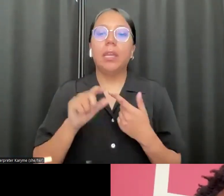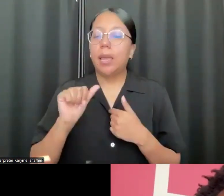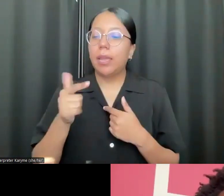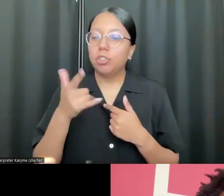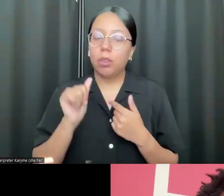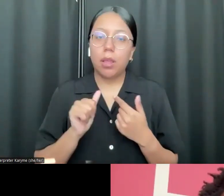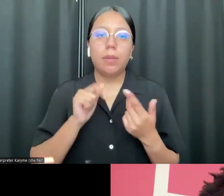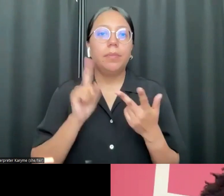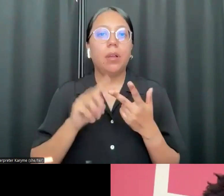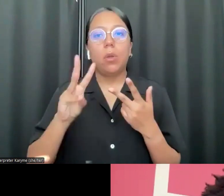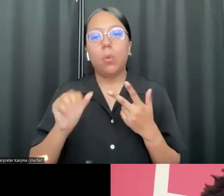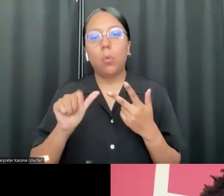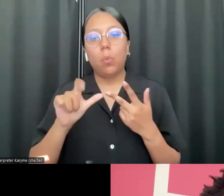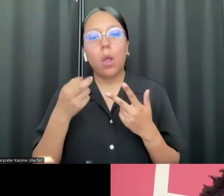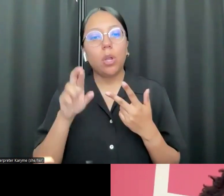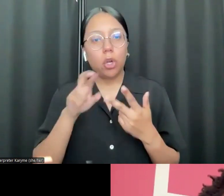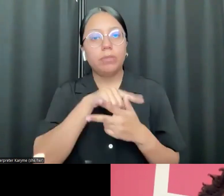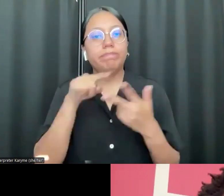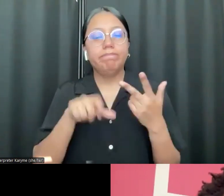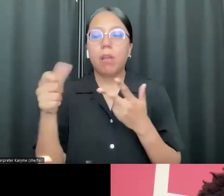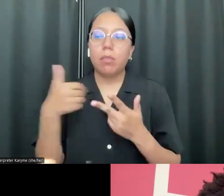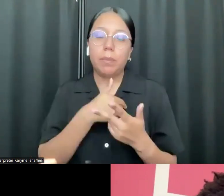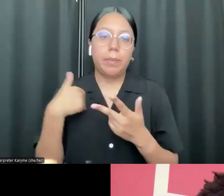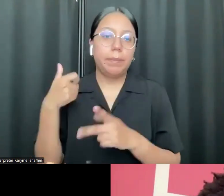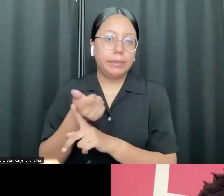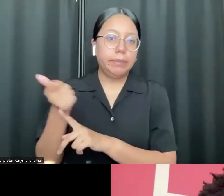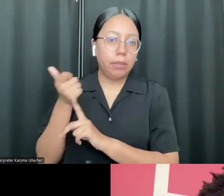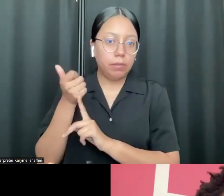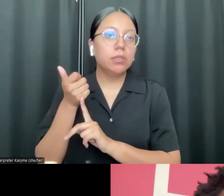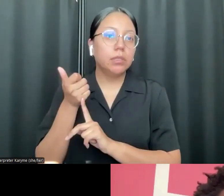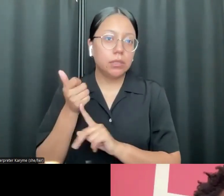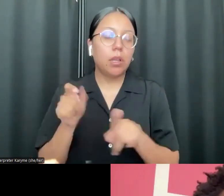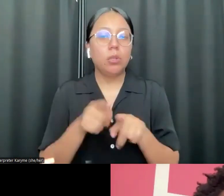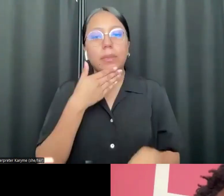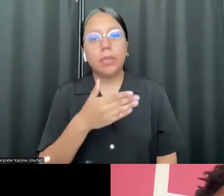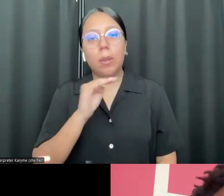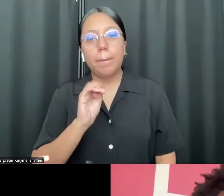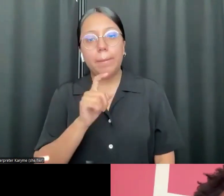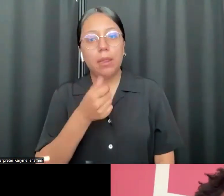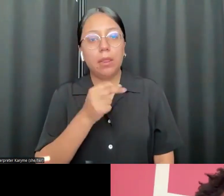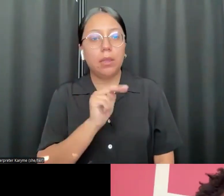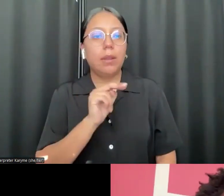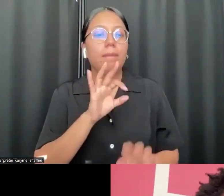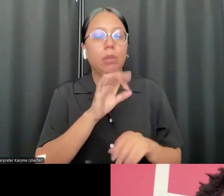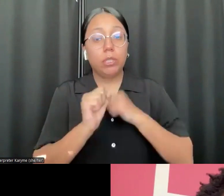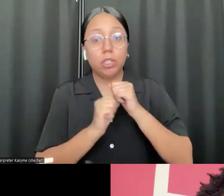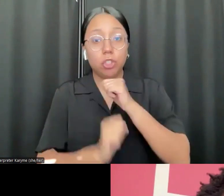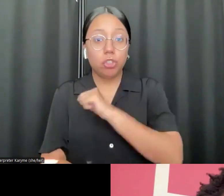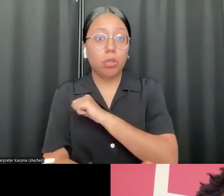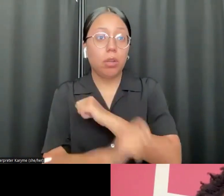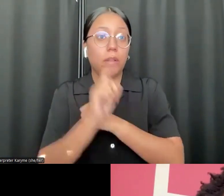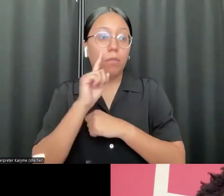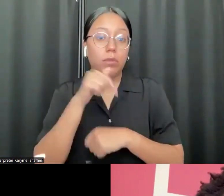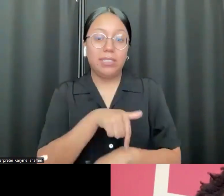for Liberation team. Thank you to the Mellon Foundation and our respective institutions for helping to make this possible.